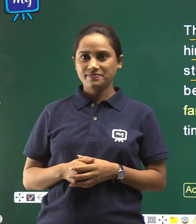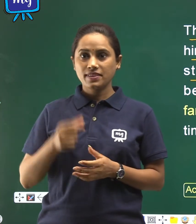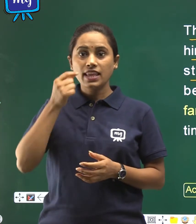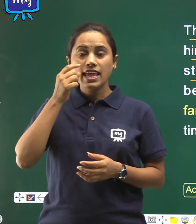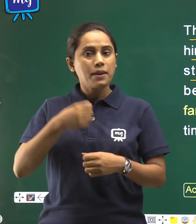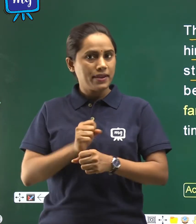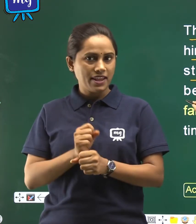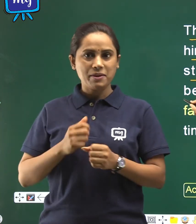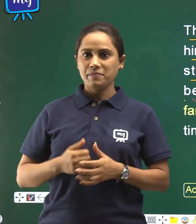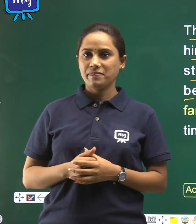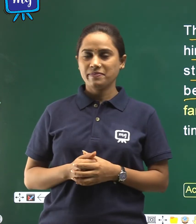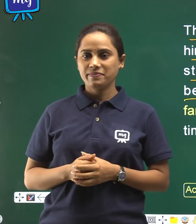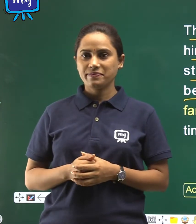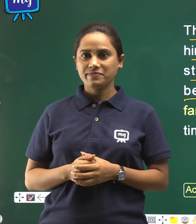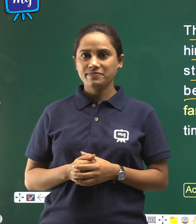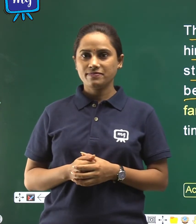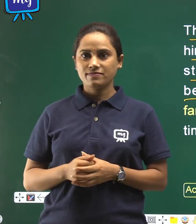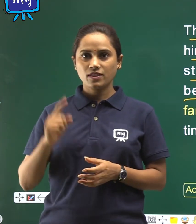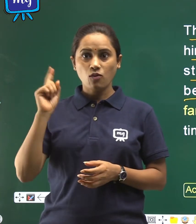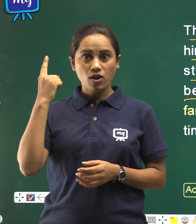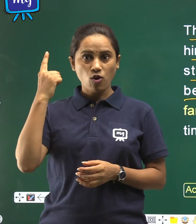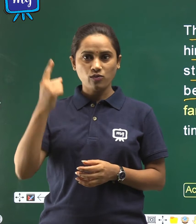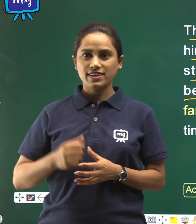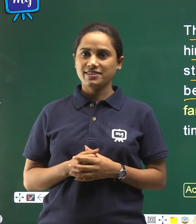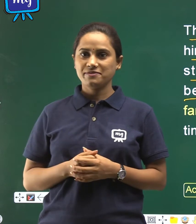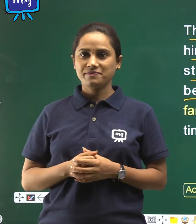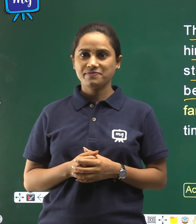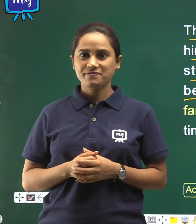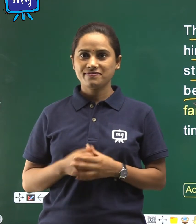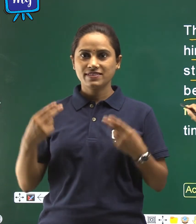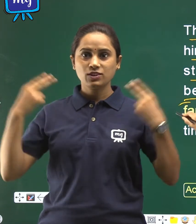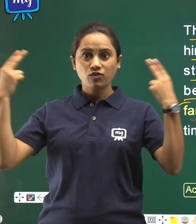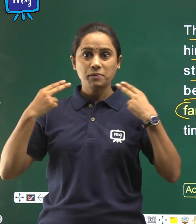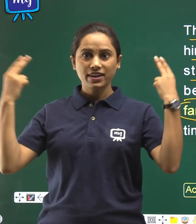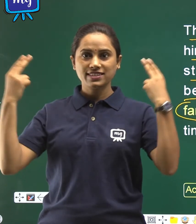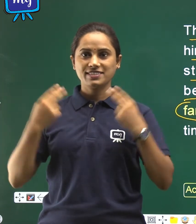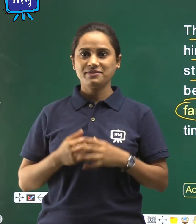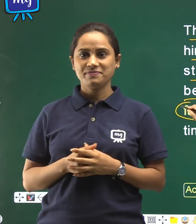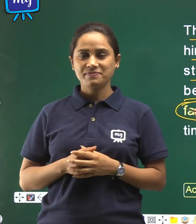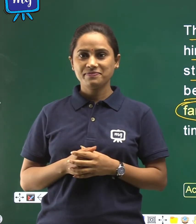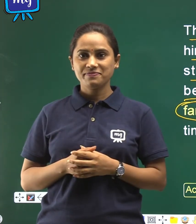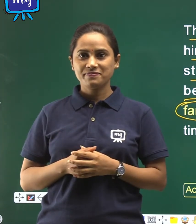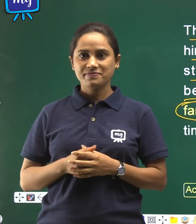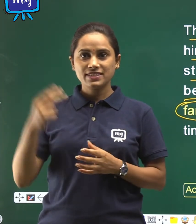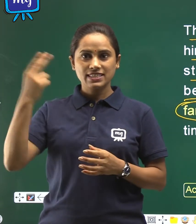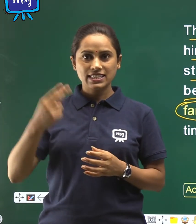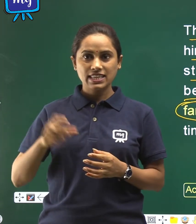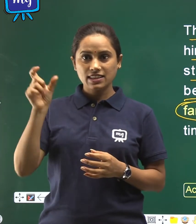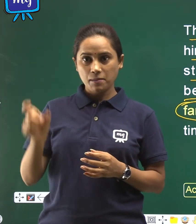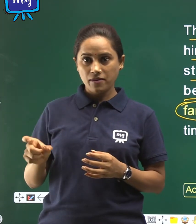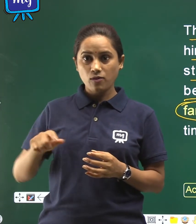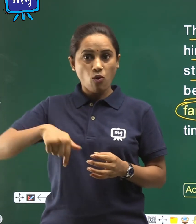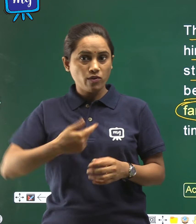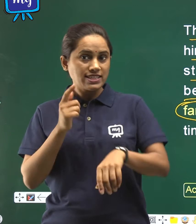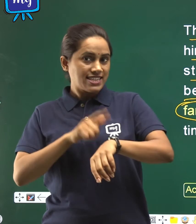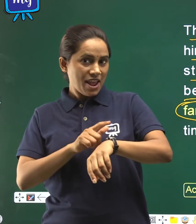he became one of the famous painters of his